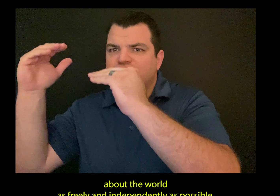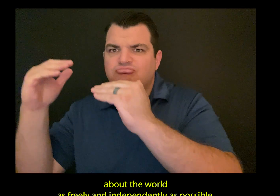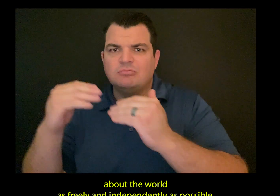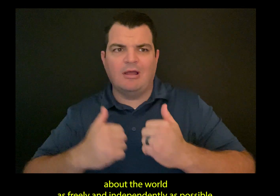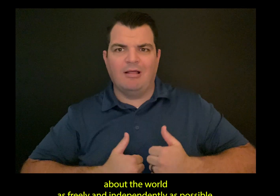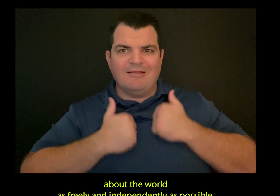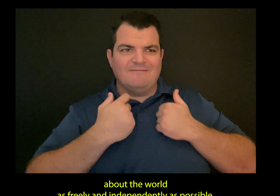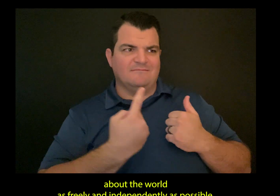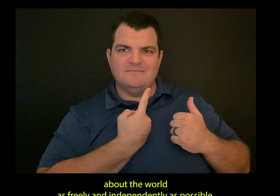possible.